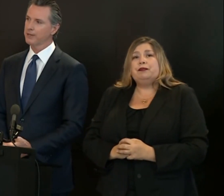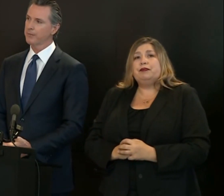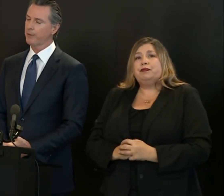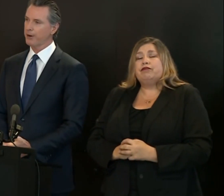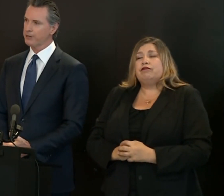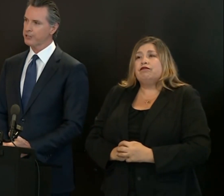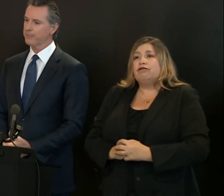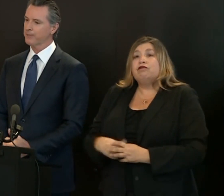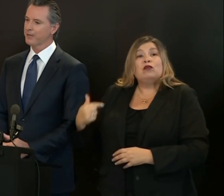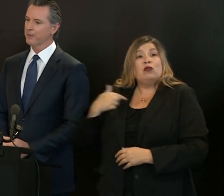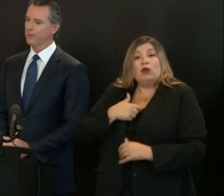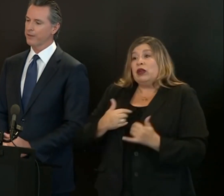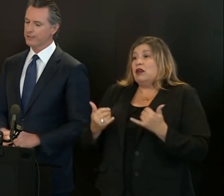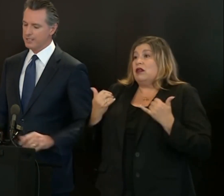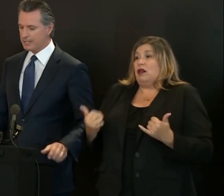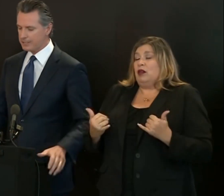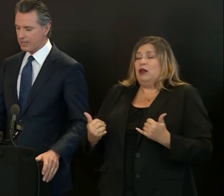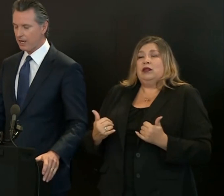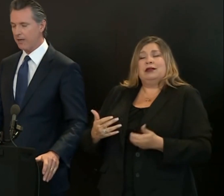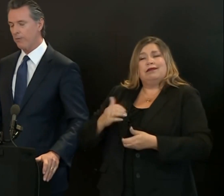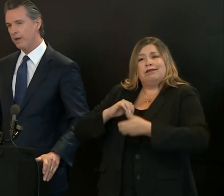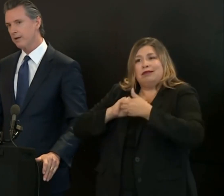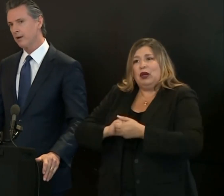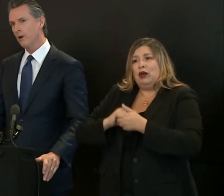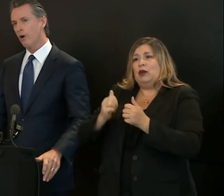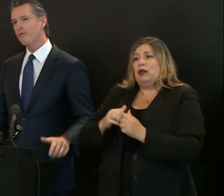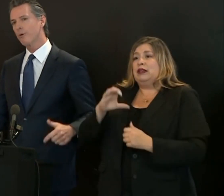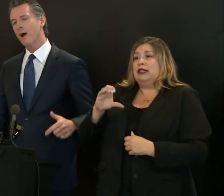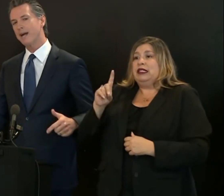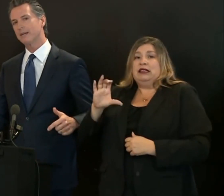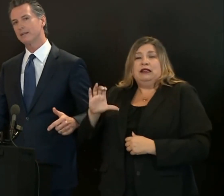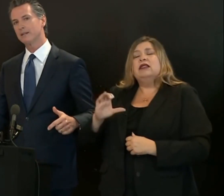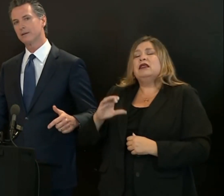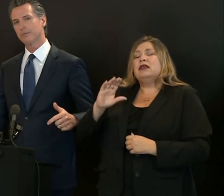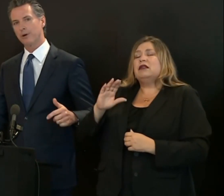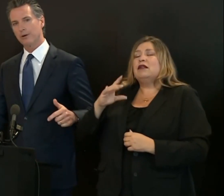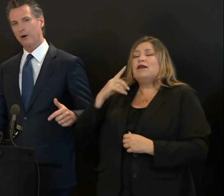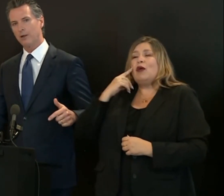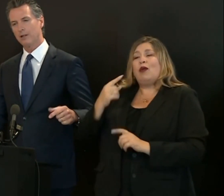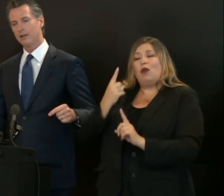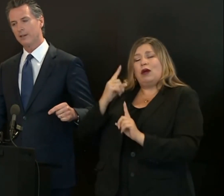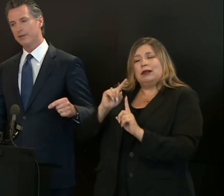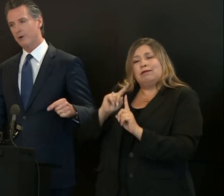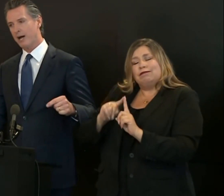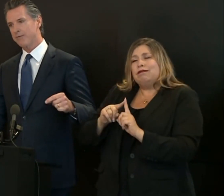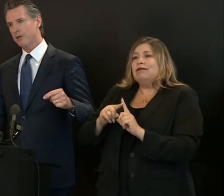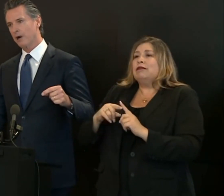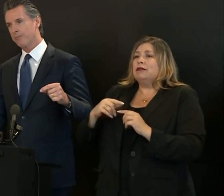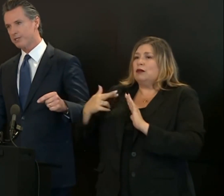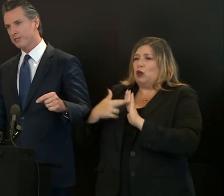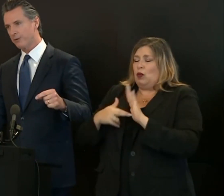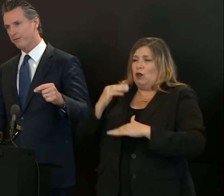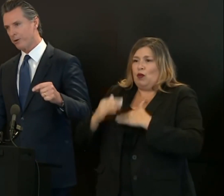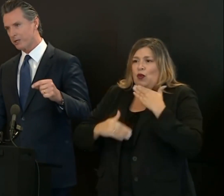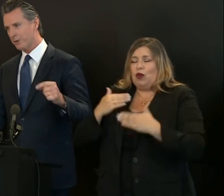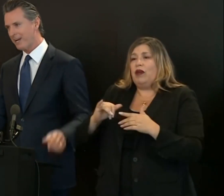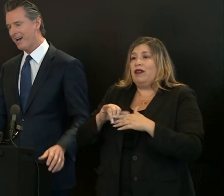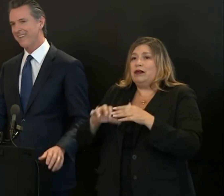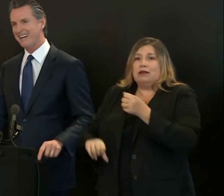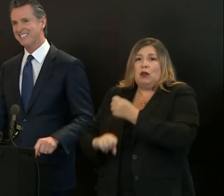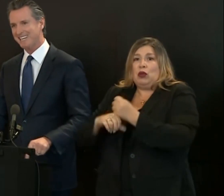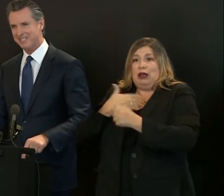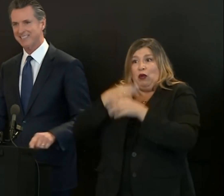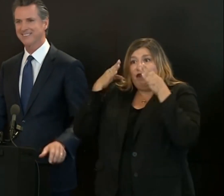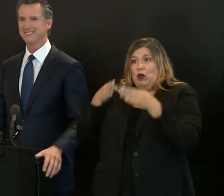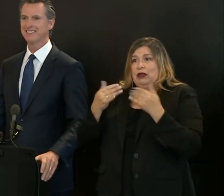deep partnership with CDC on one overriding protocol that drives our principal focus right